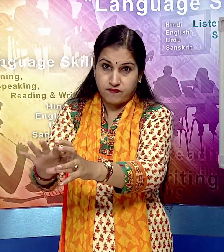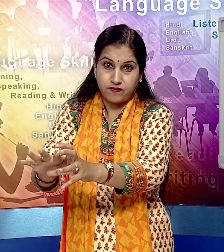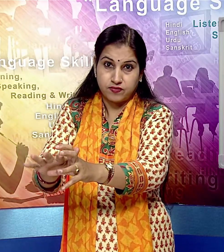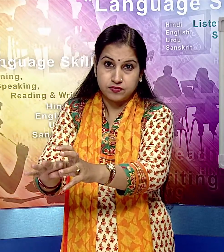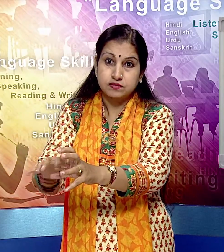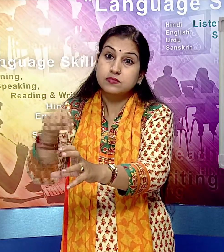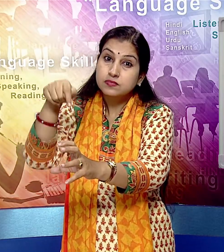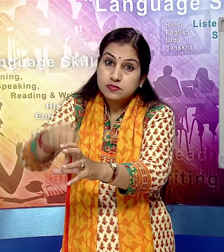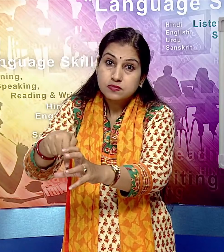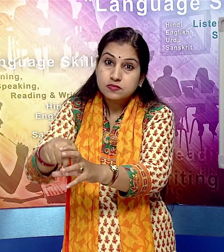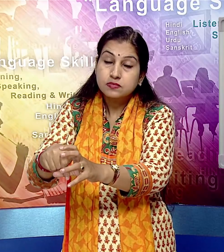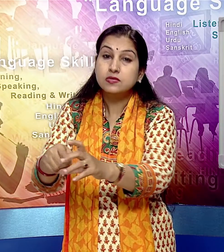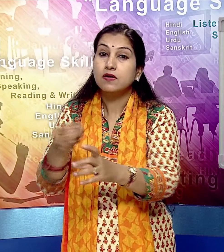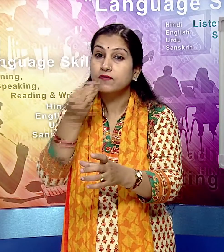Hence, food is cooked.